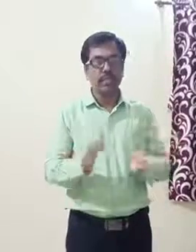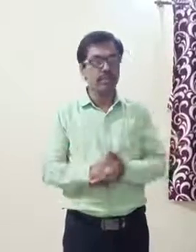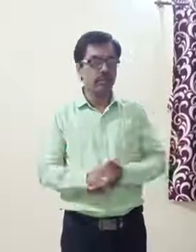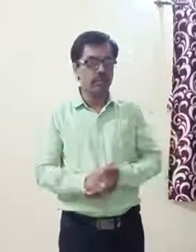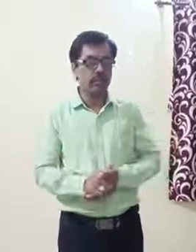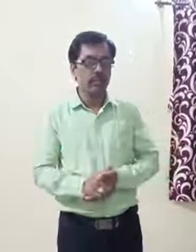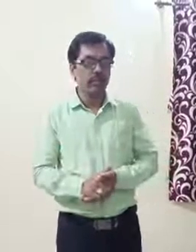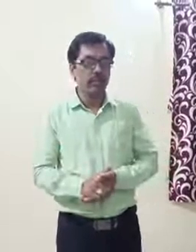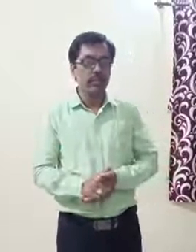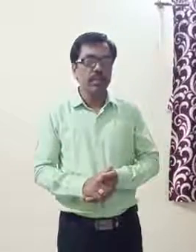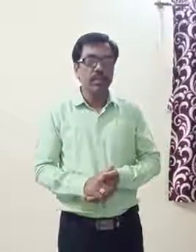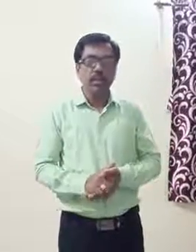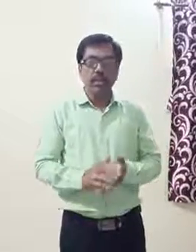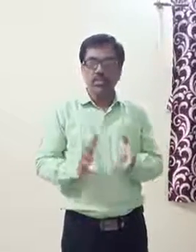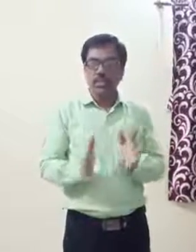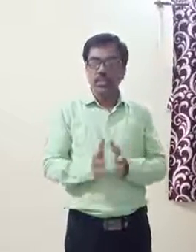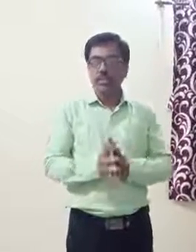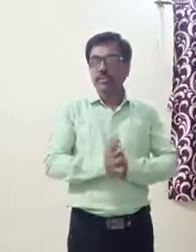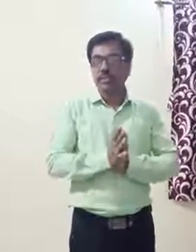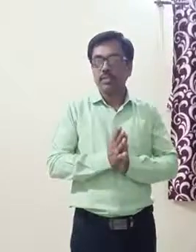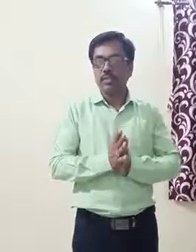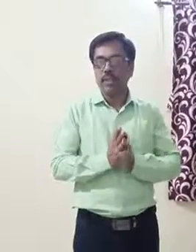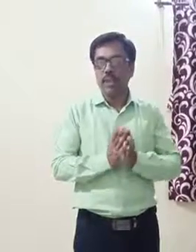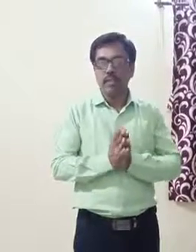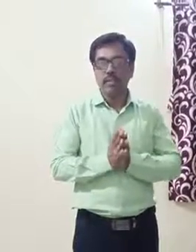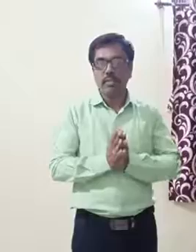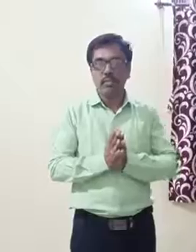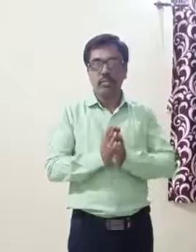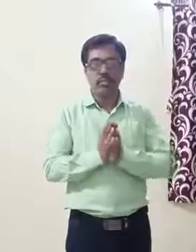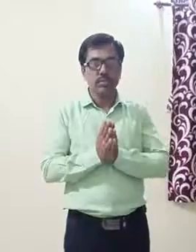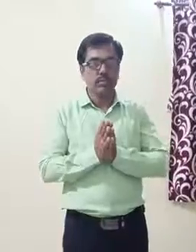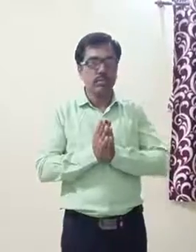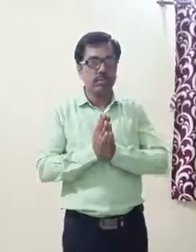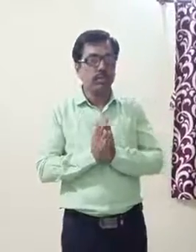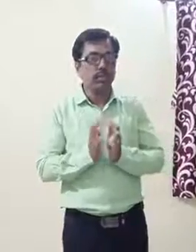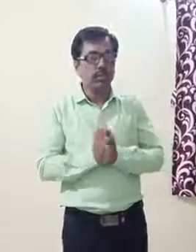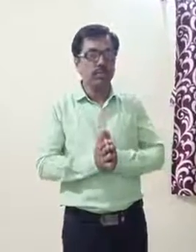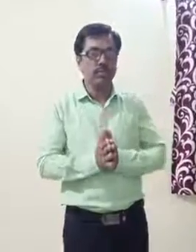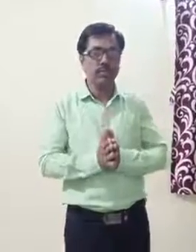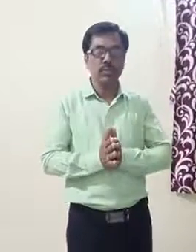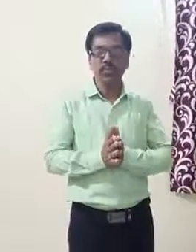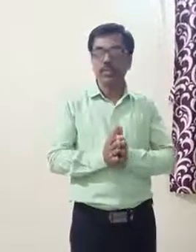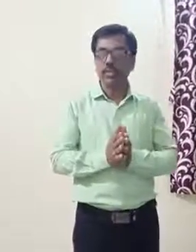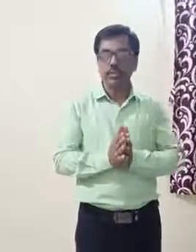nationalism. So here we have to think about some basic questions about the